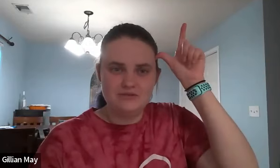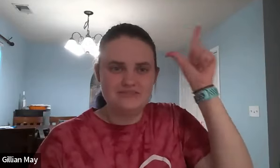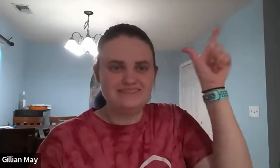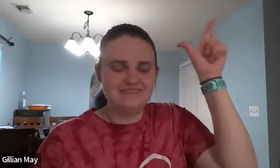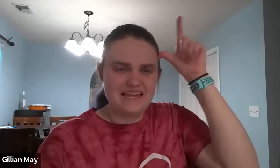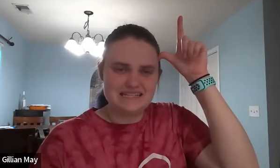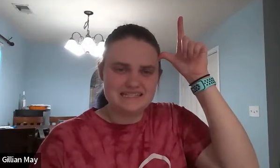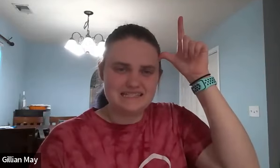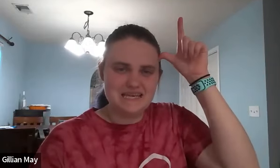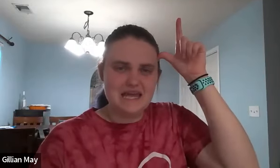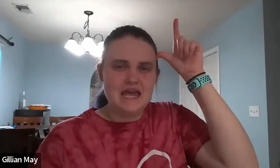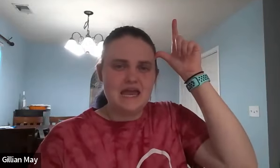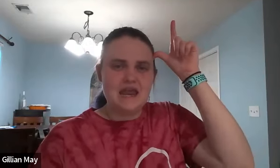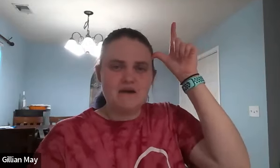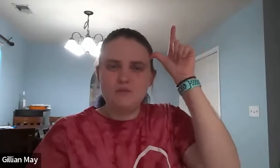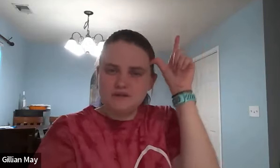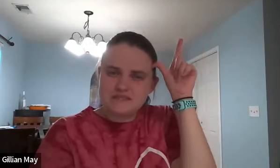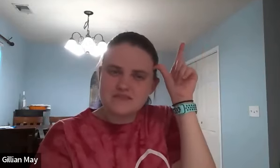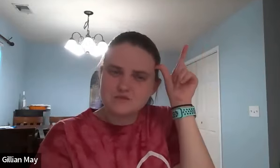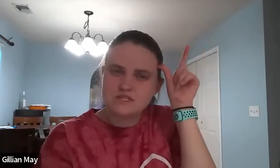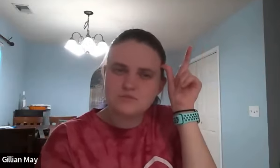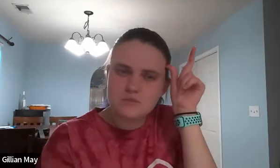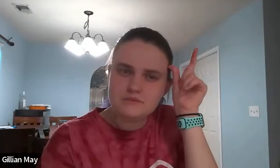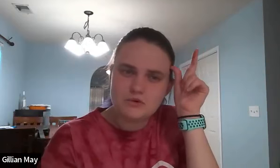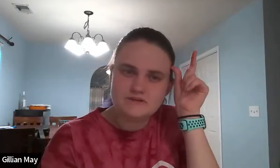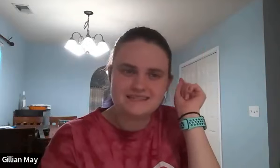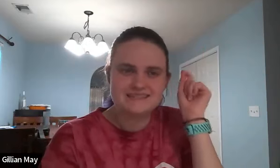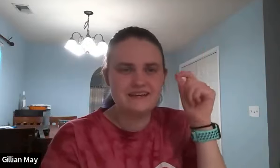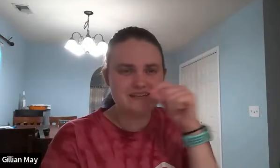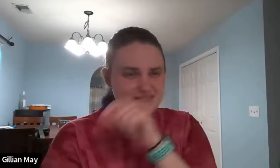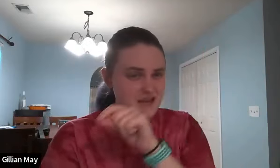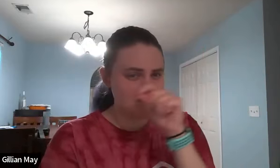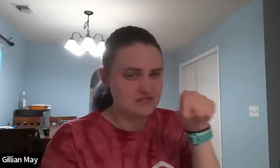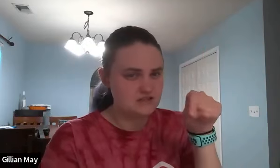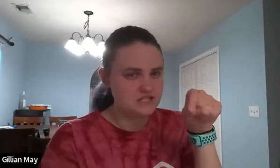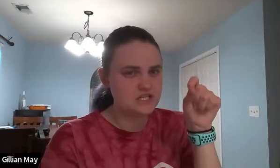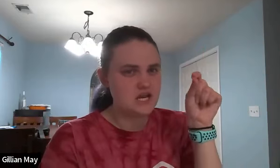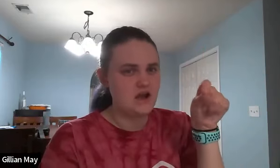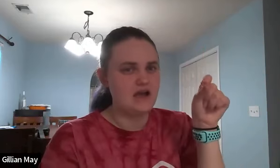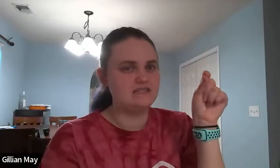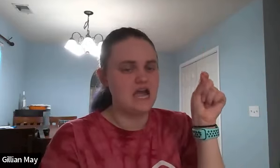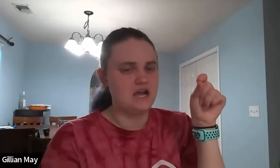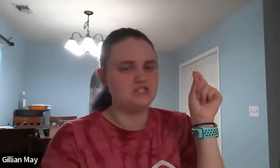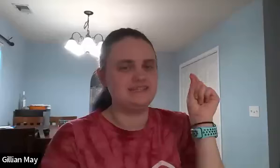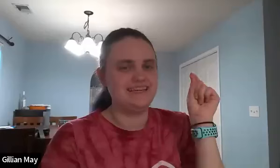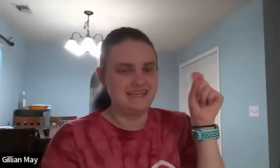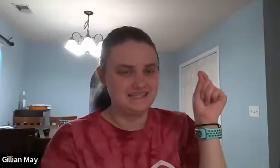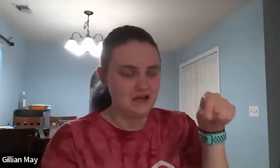the lettuce. Now I will say this one is probably more that signing exact English and not actually